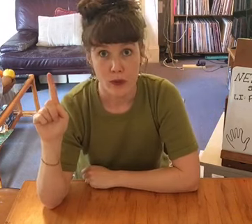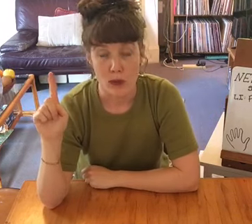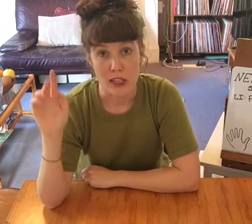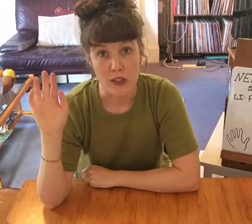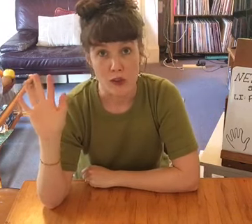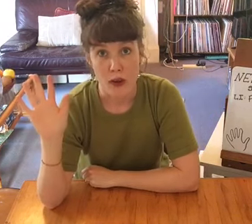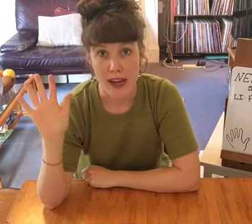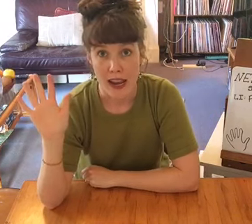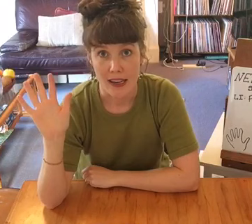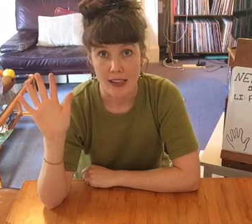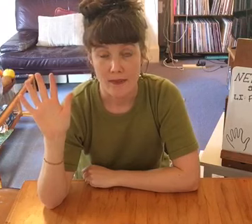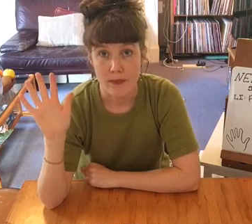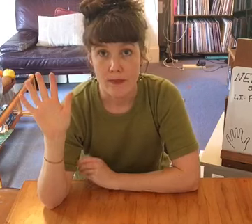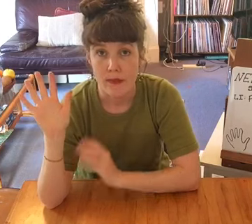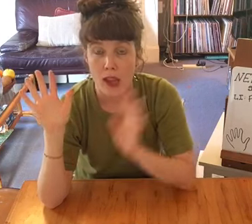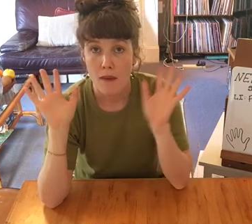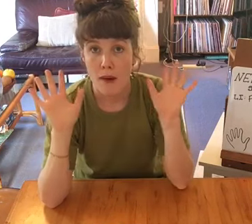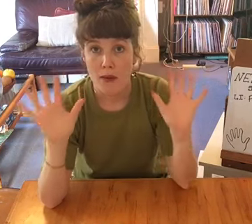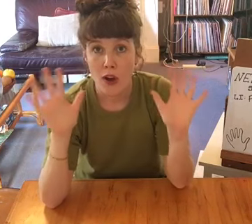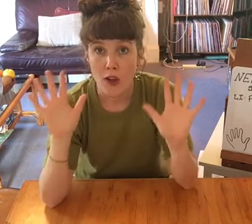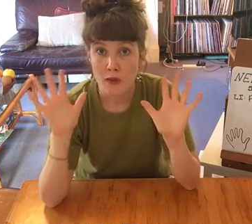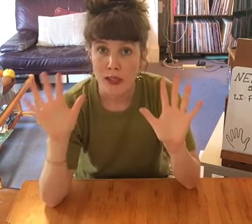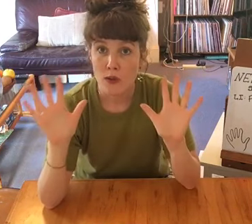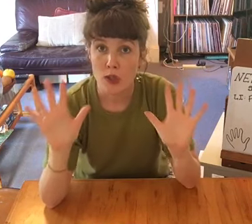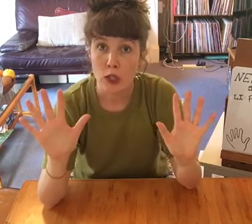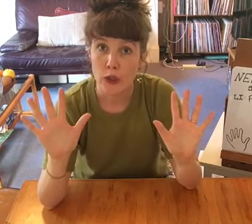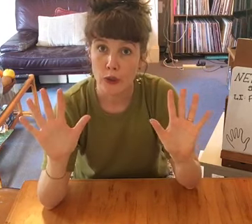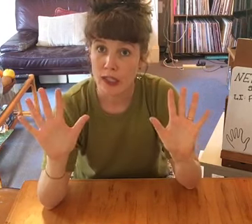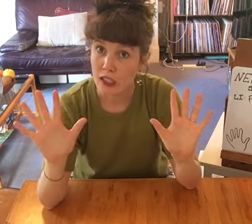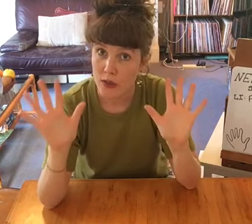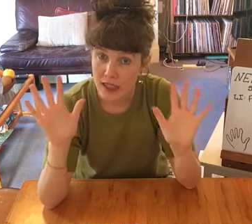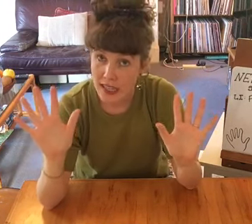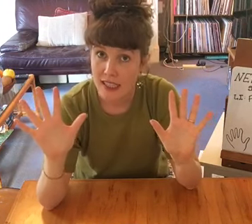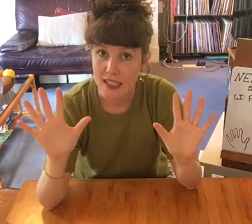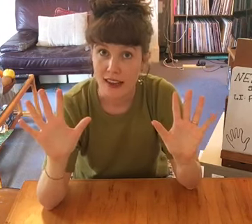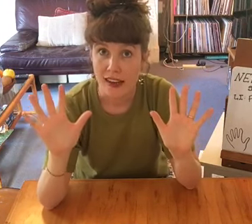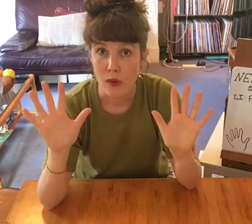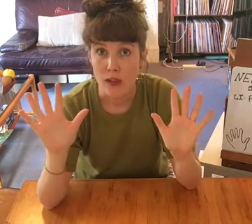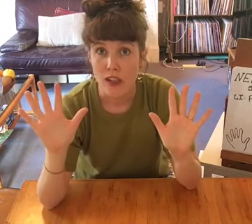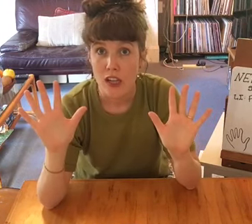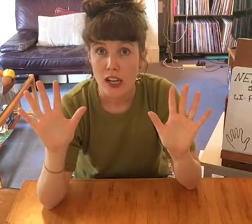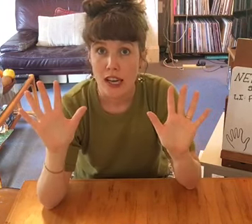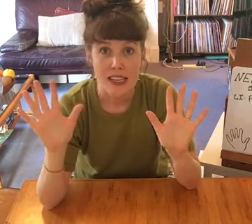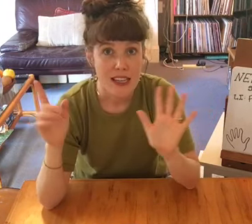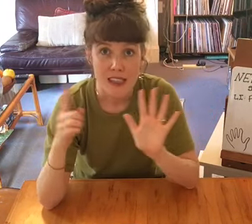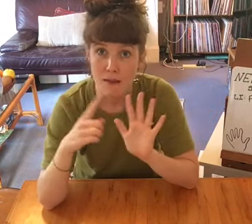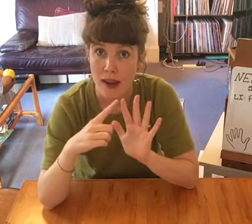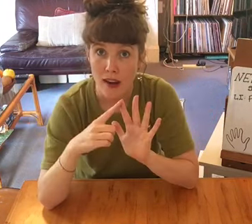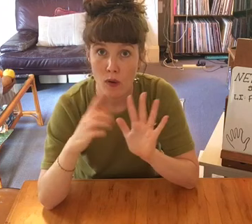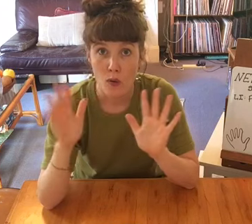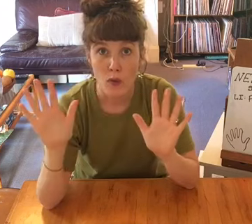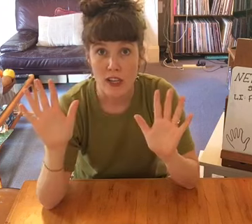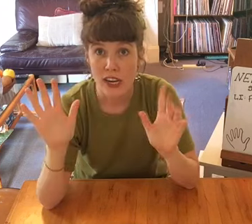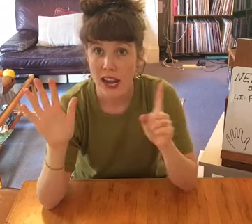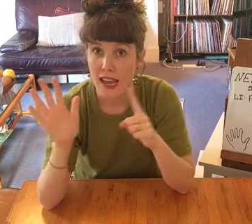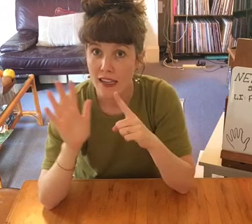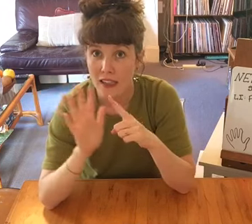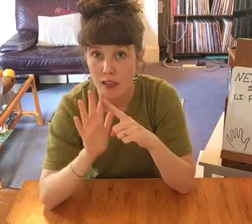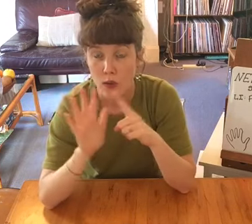just use one hand. But because we use two in New Zealand Sign Language, it doesn't matter which hand you're